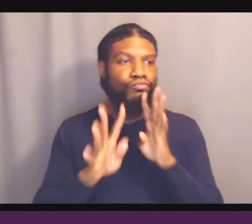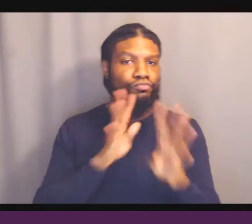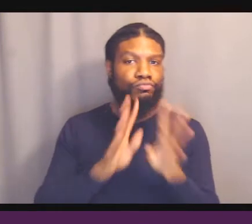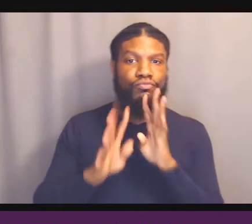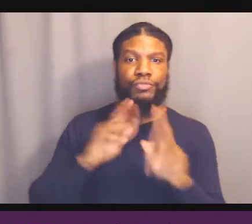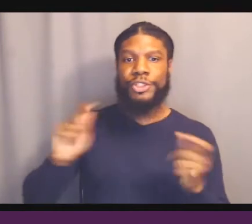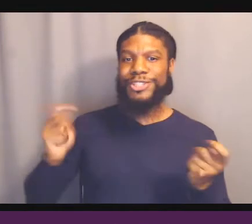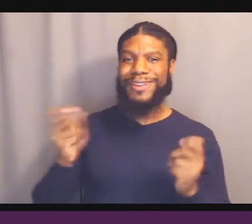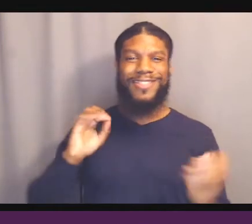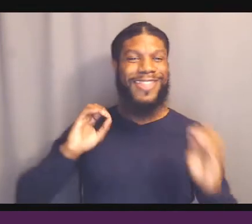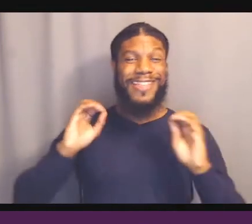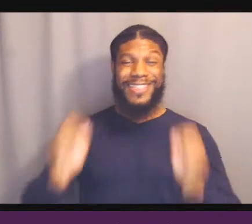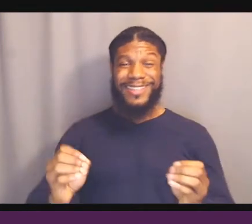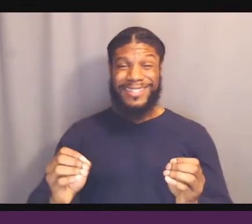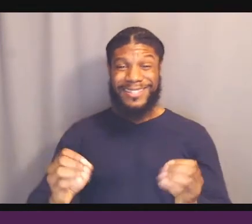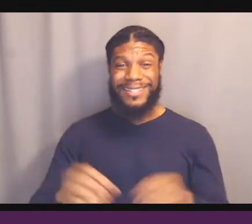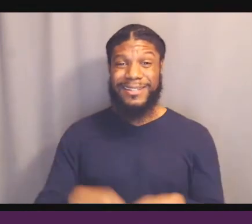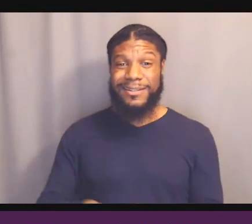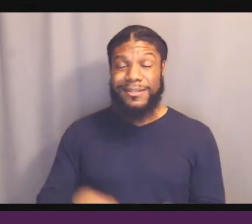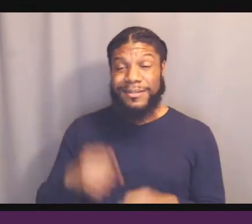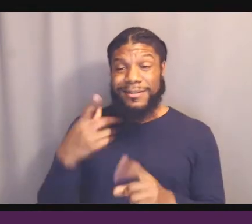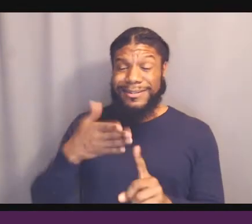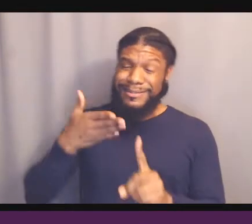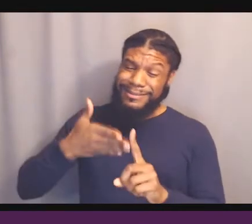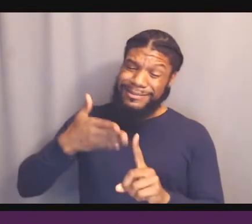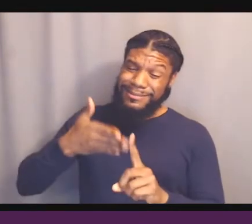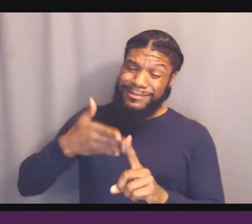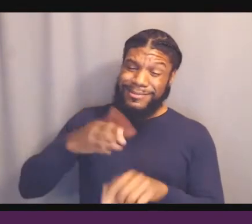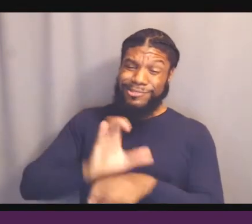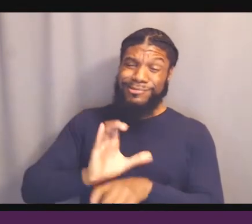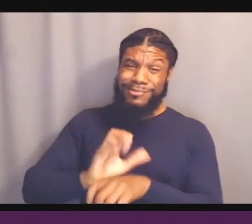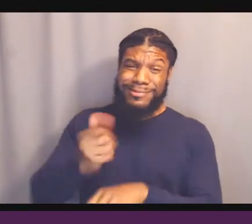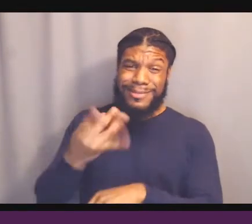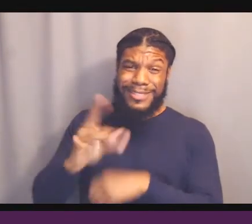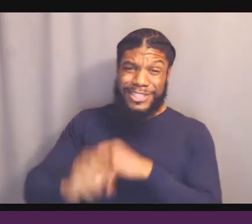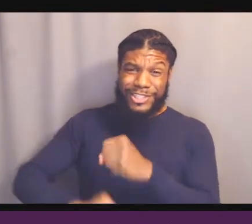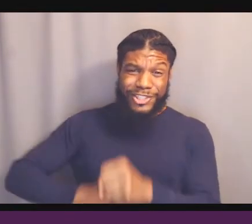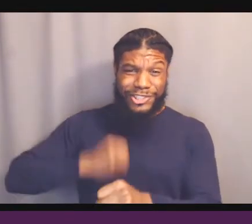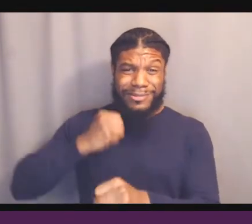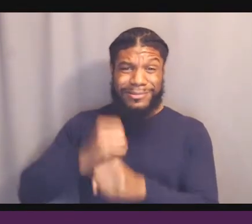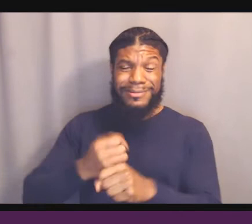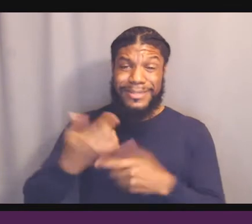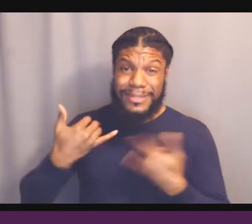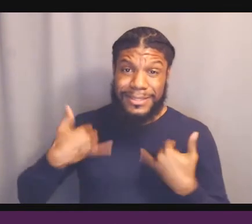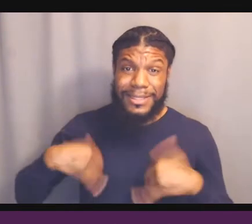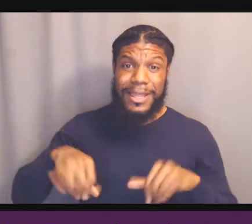to the church for 18 years and is still bent over.